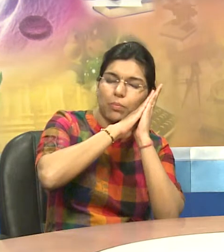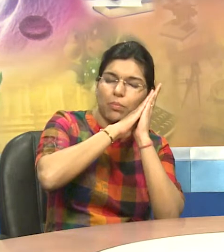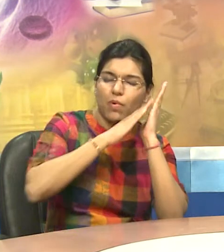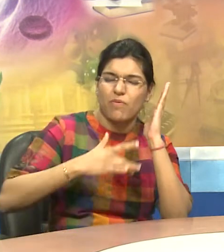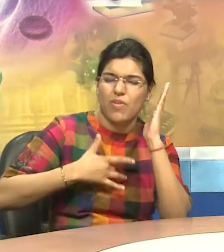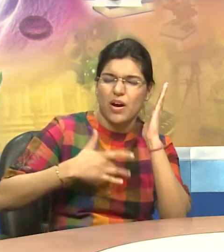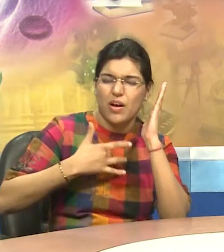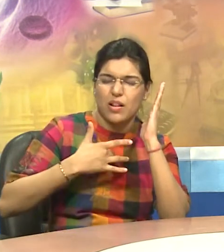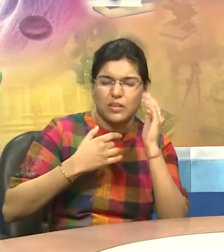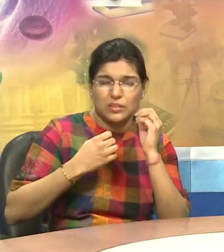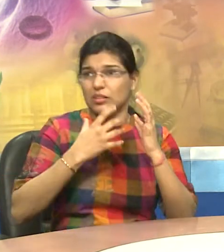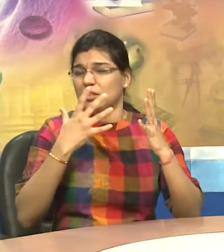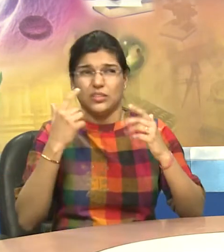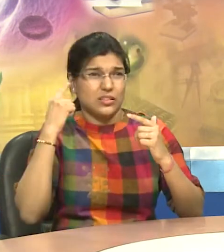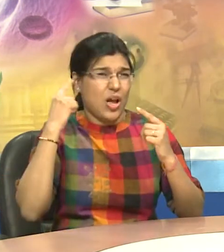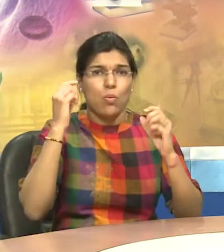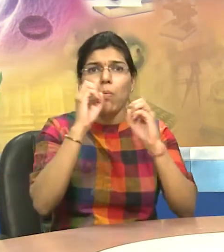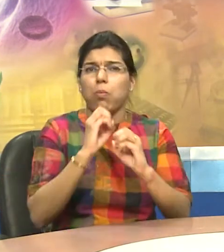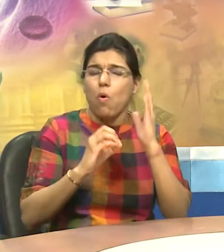persons while sleeping can feel the sound.